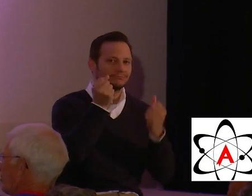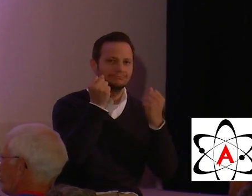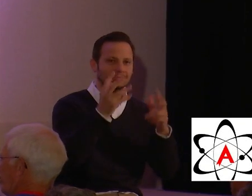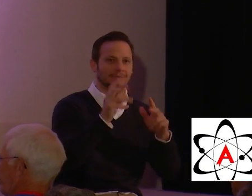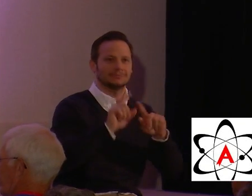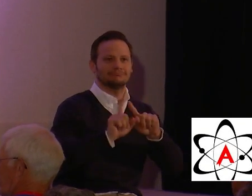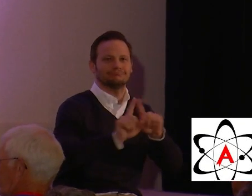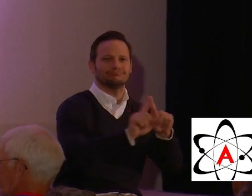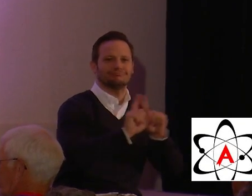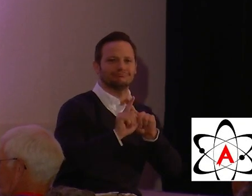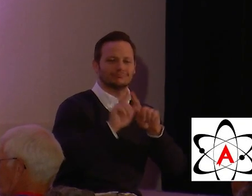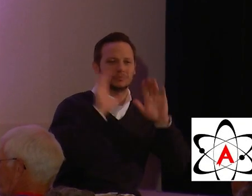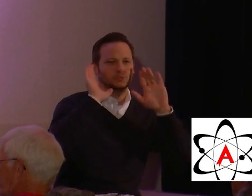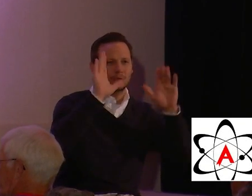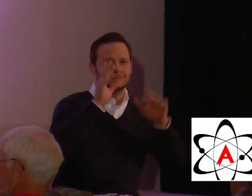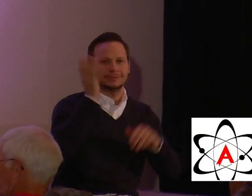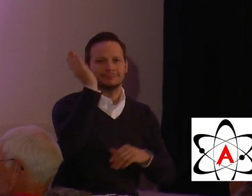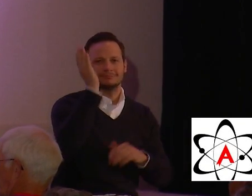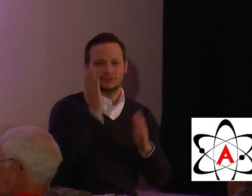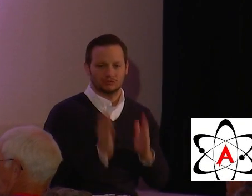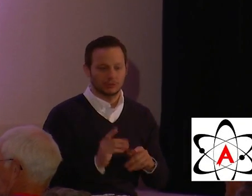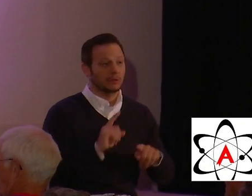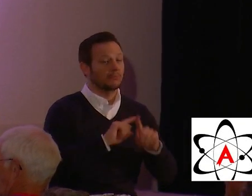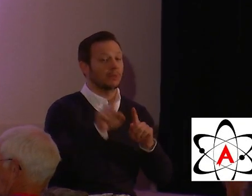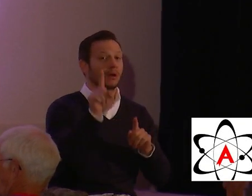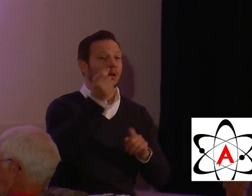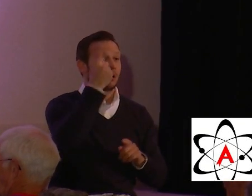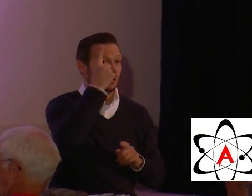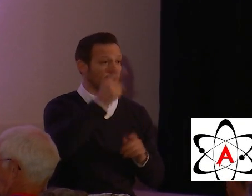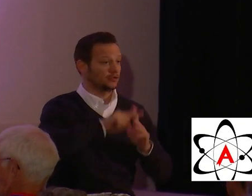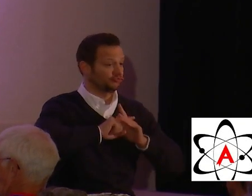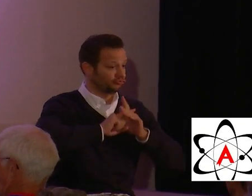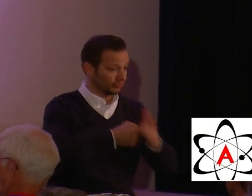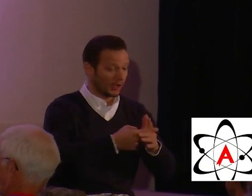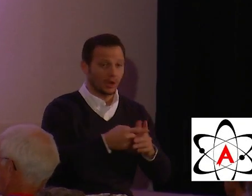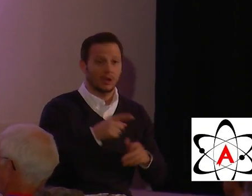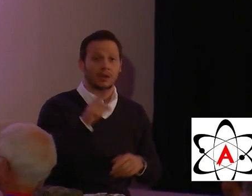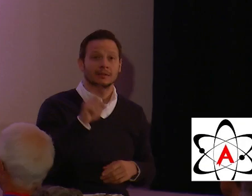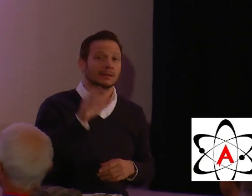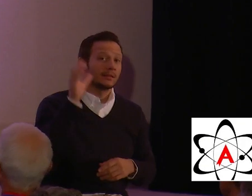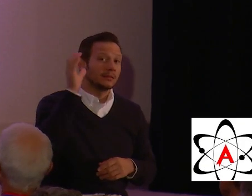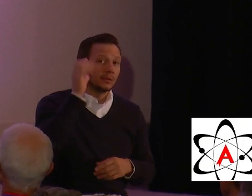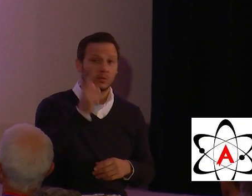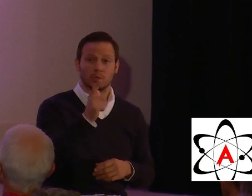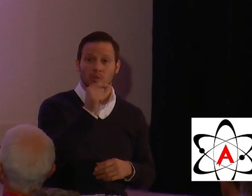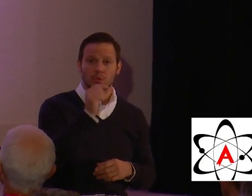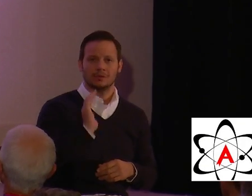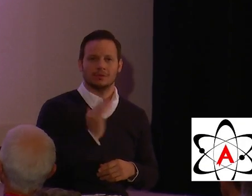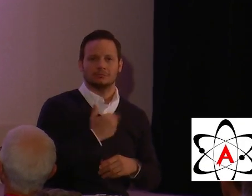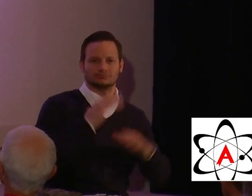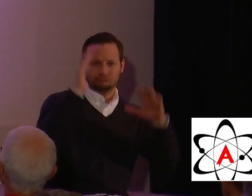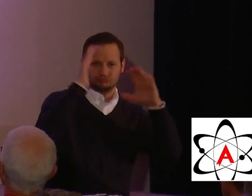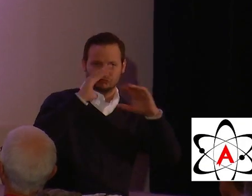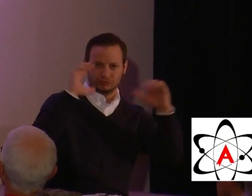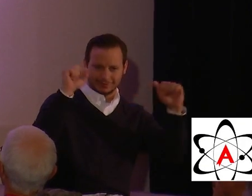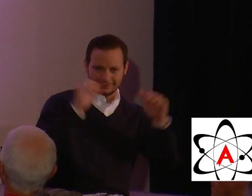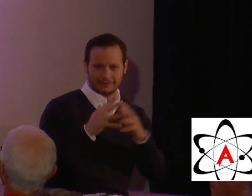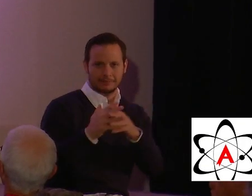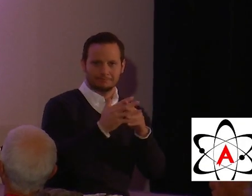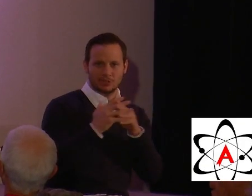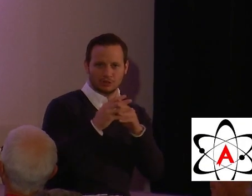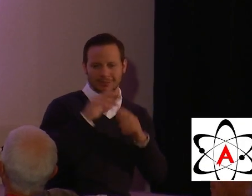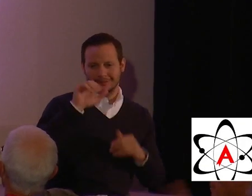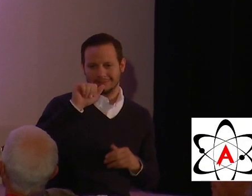the amazing speakers. But as we kick off, we need to hear from our president of American Atheists, David